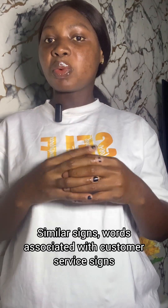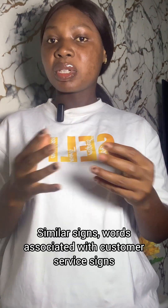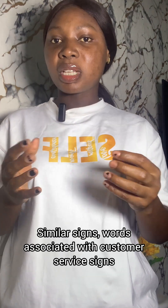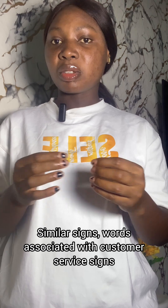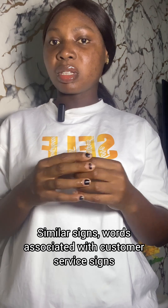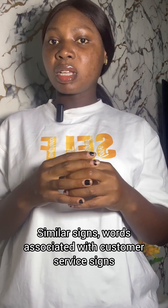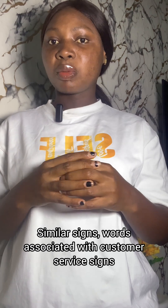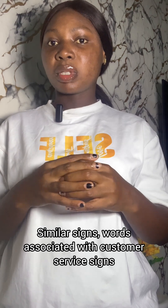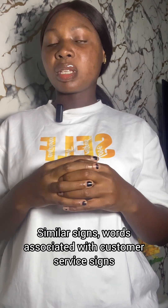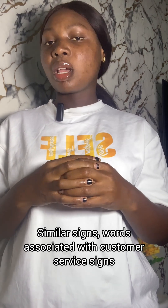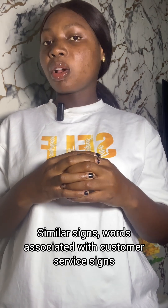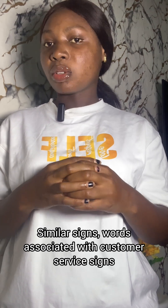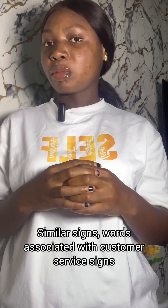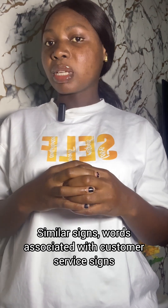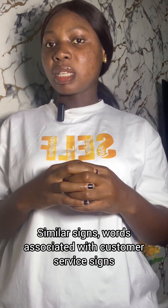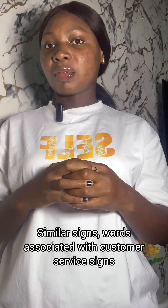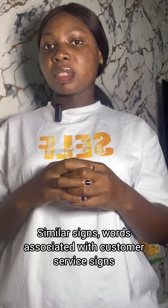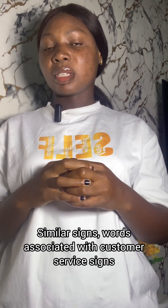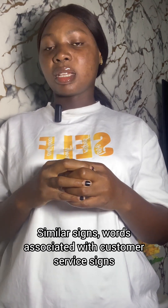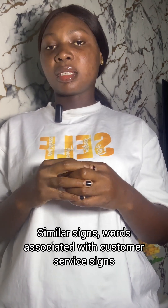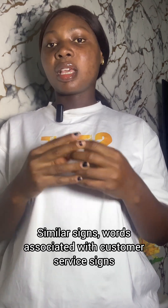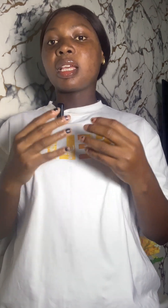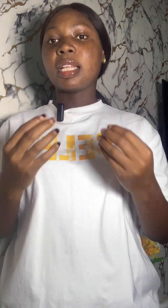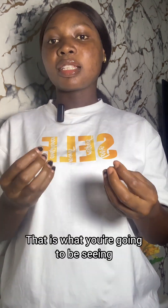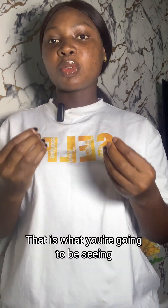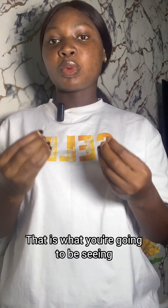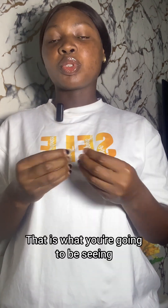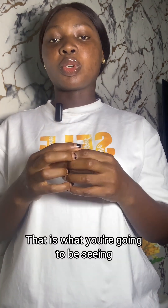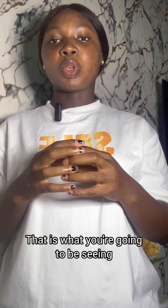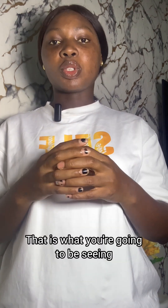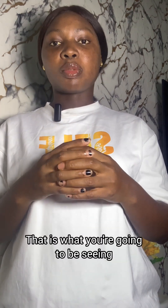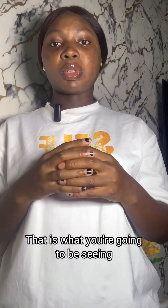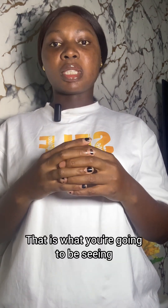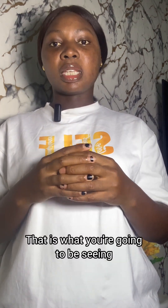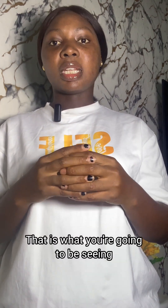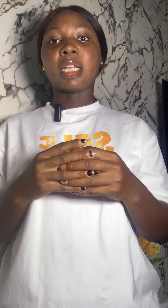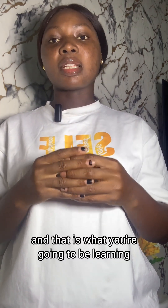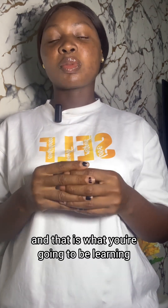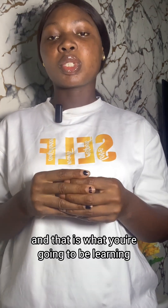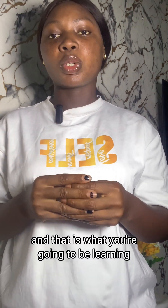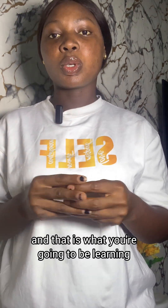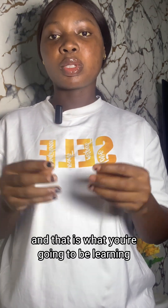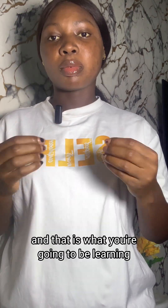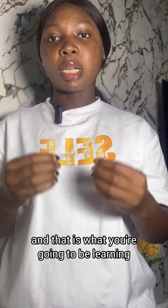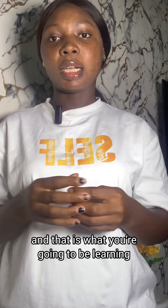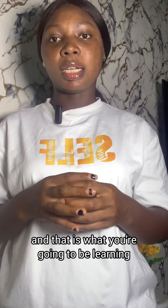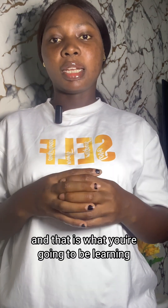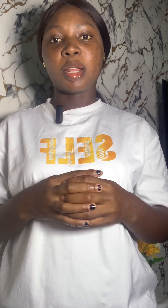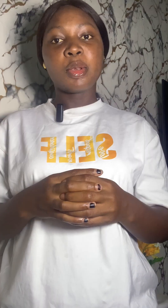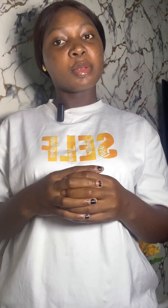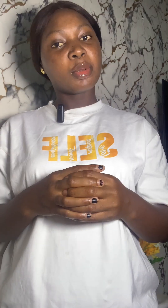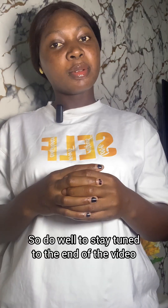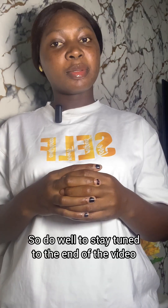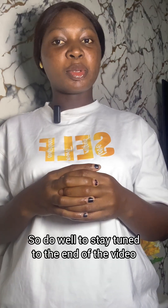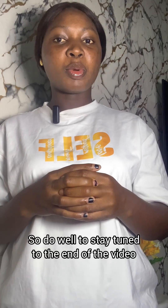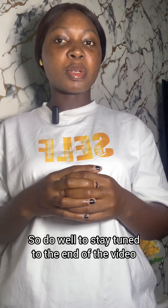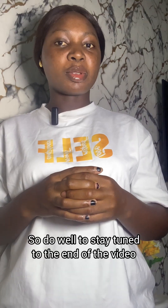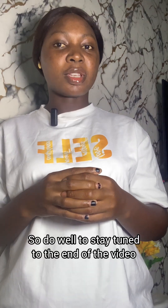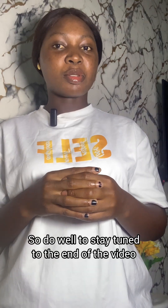words associated with customer service signs, that is what you're going to be seeing and that is what you're going to be learning. So do well to stay through to